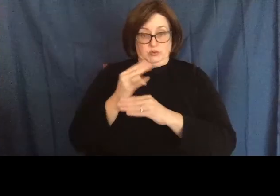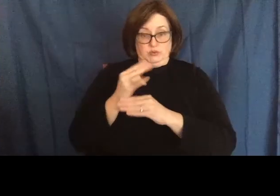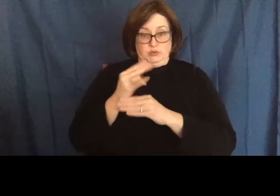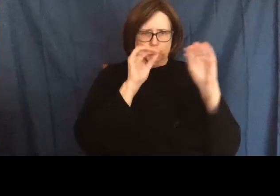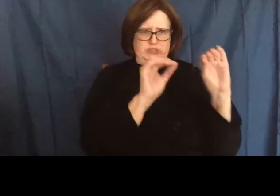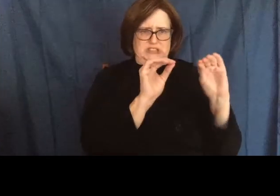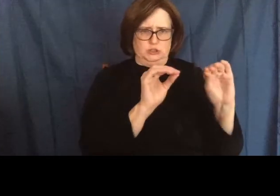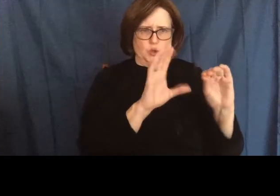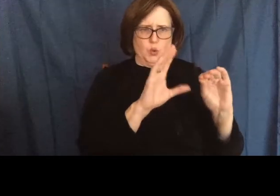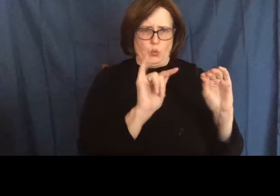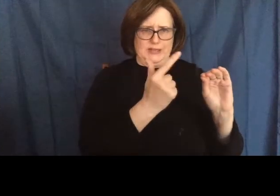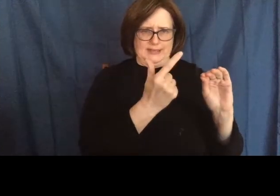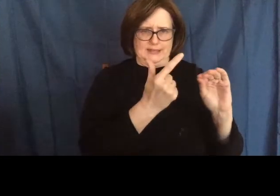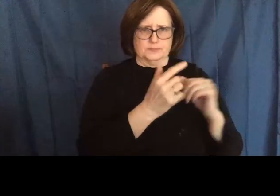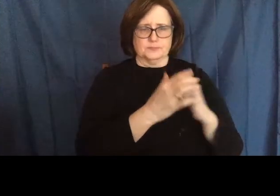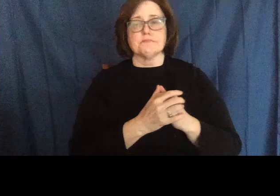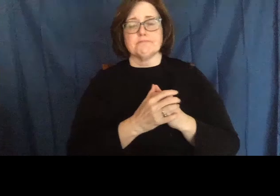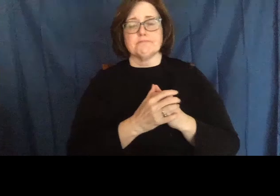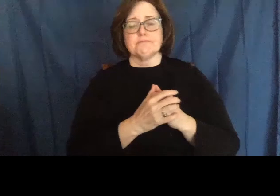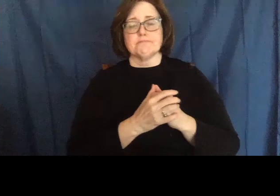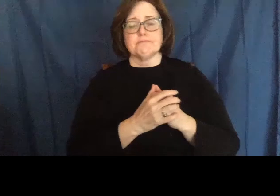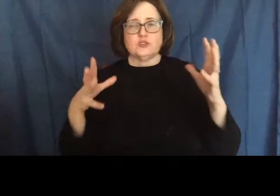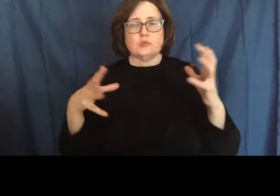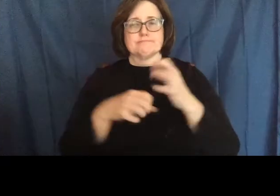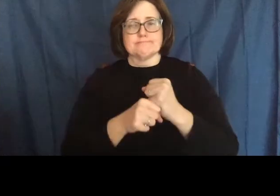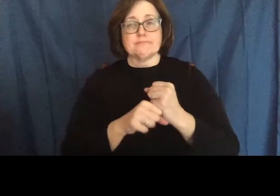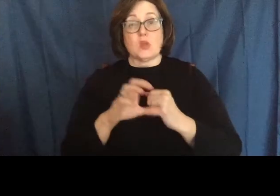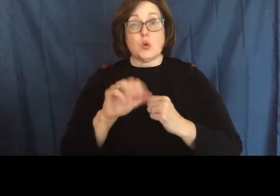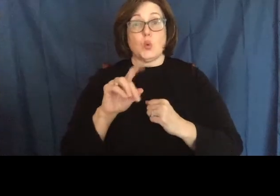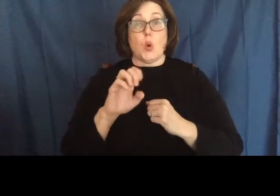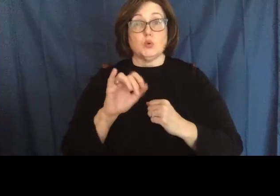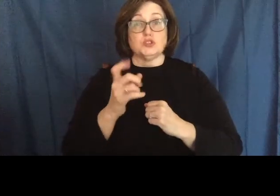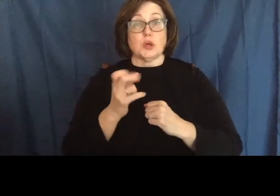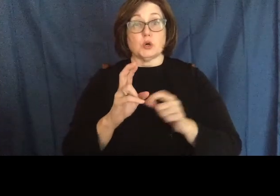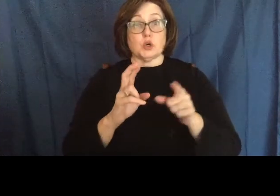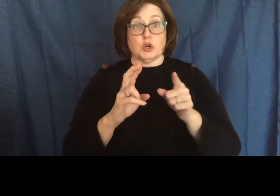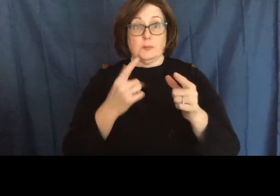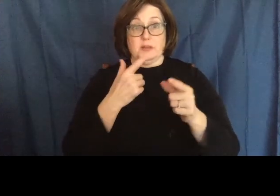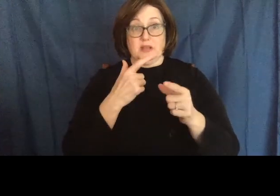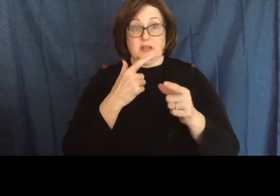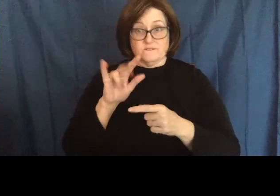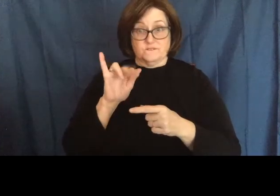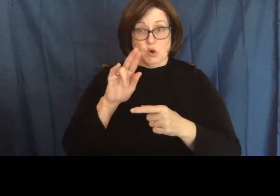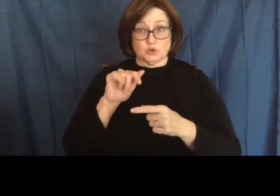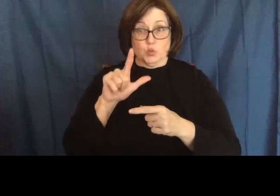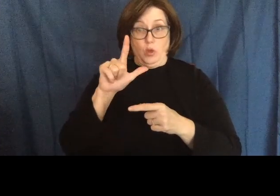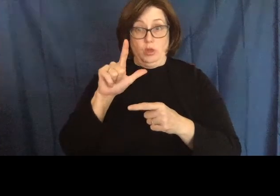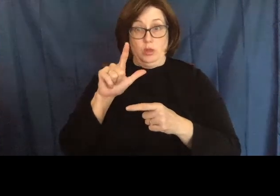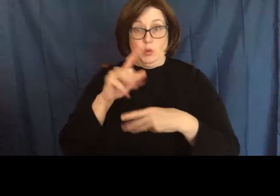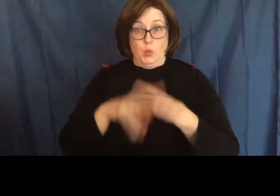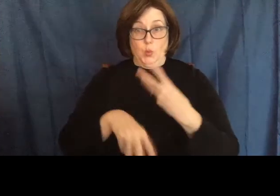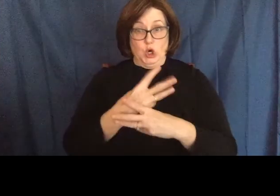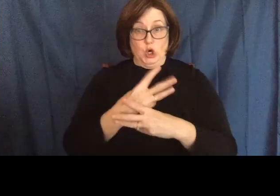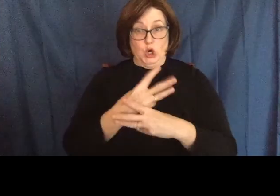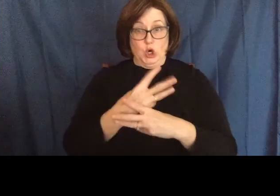wrap up by saying CodeJumper in a virtual world has been a little bit of a challenge because this is absolutely a collaborative hands-on tool.